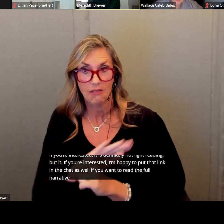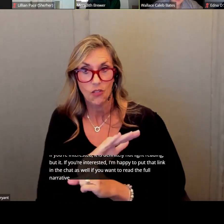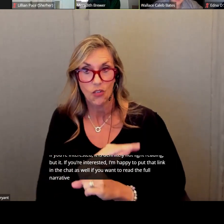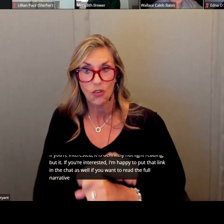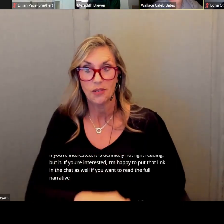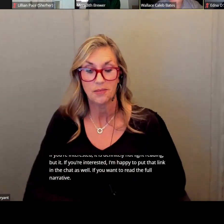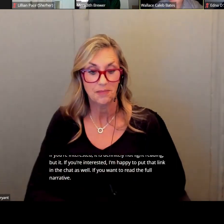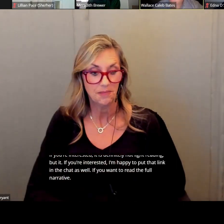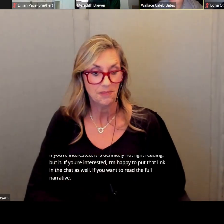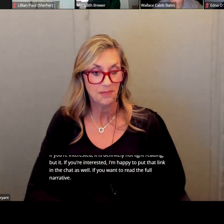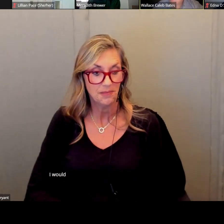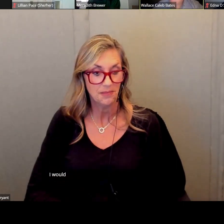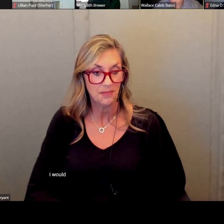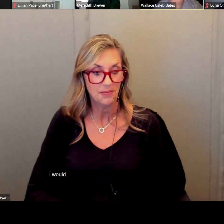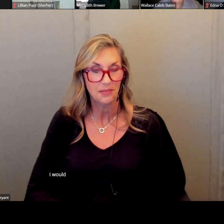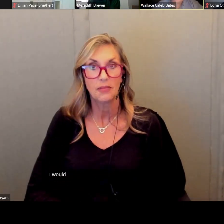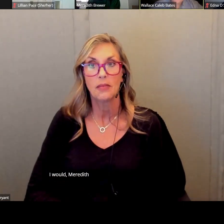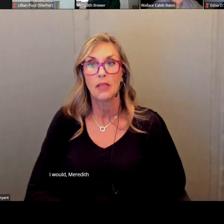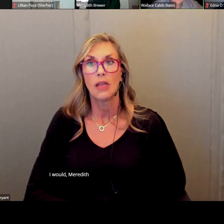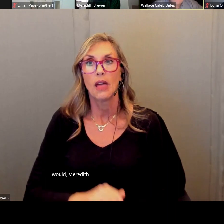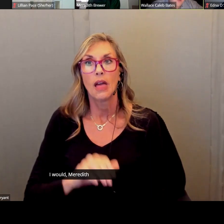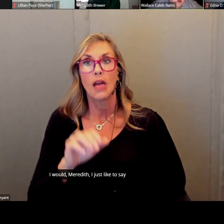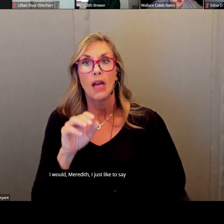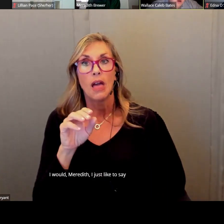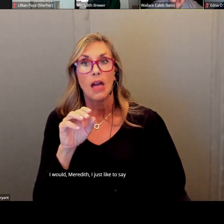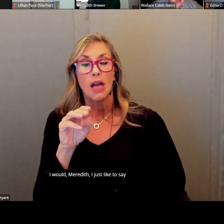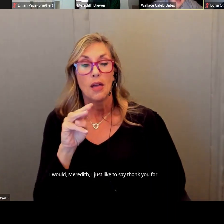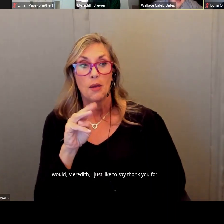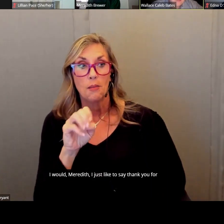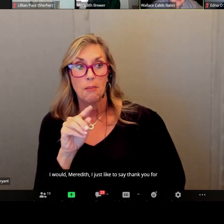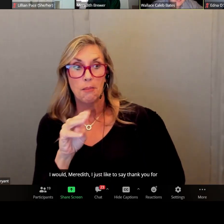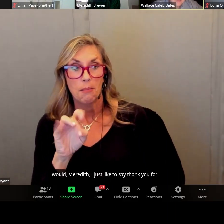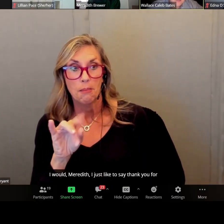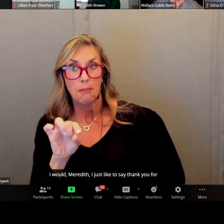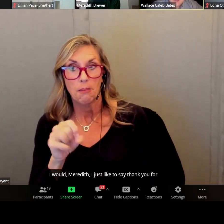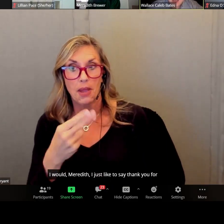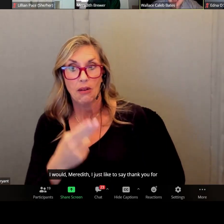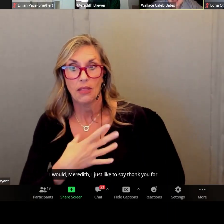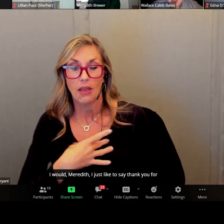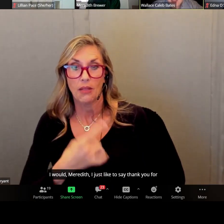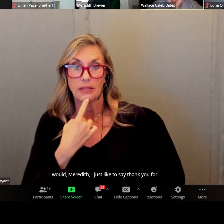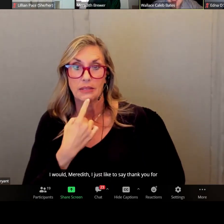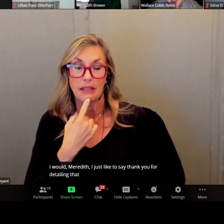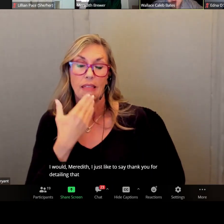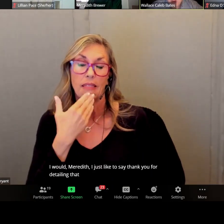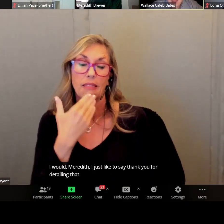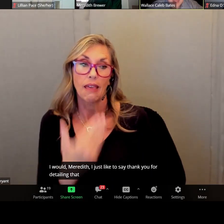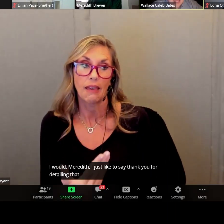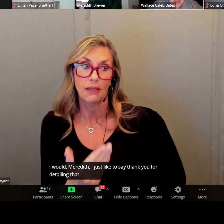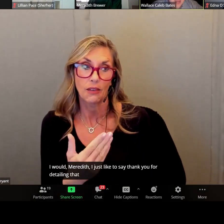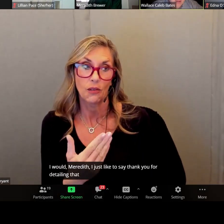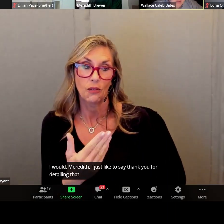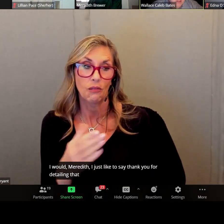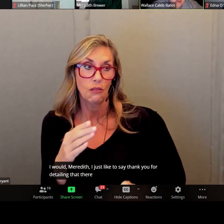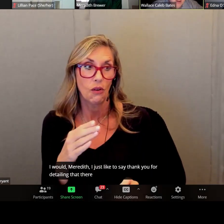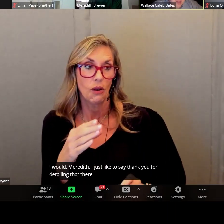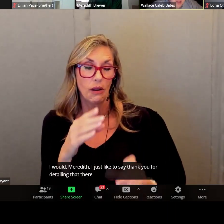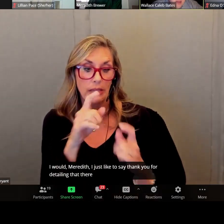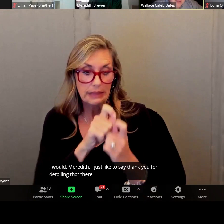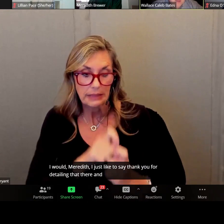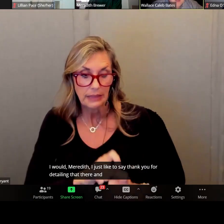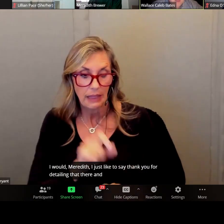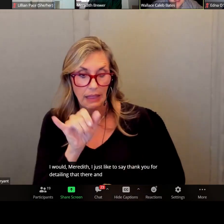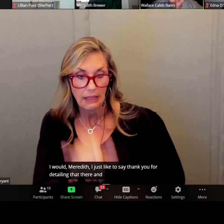I would, Meredith, I'd just like to say thank you for detailing that there and sharing